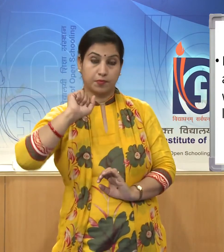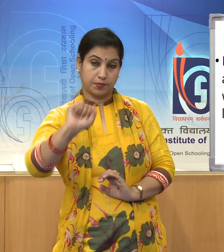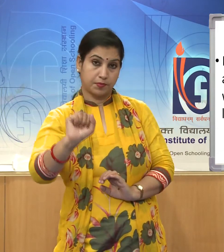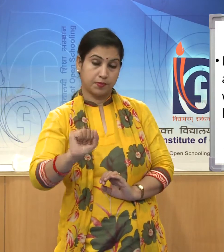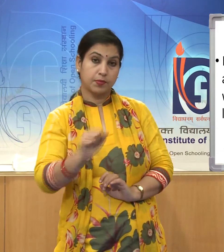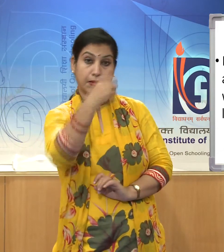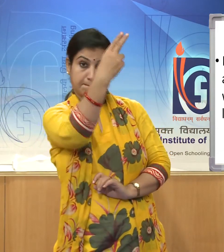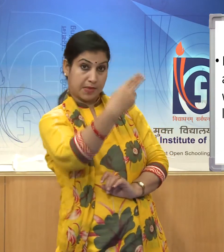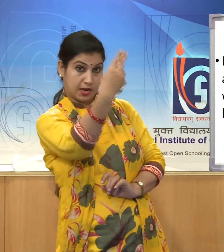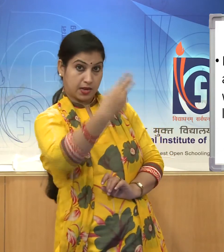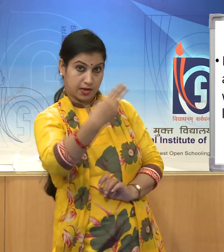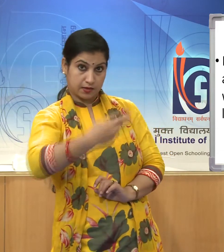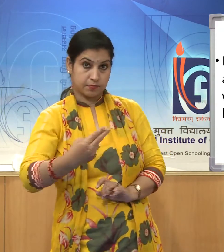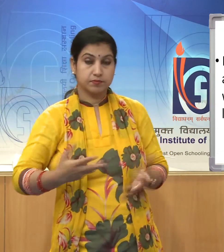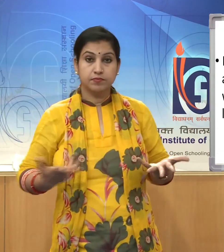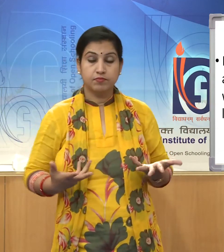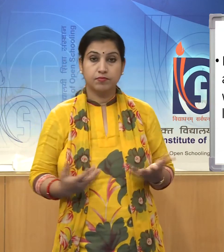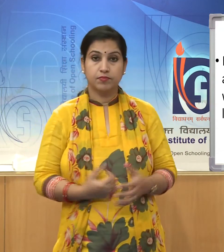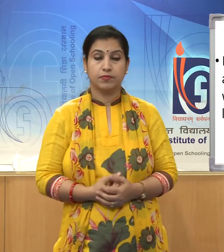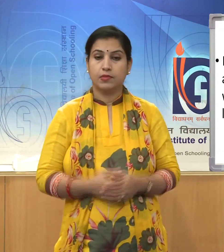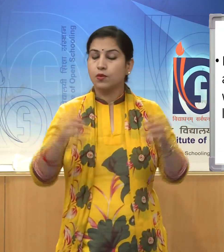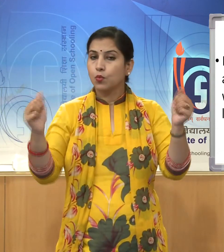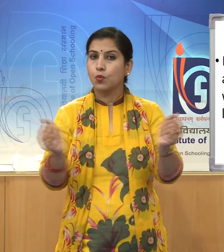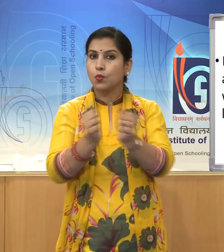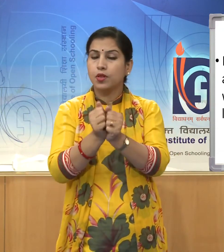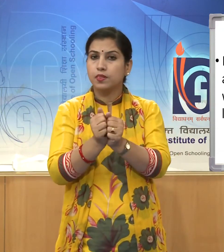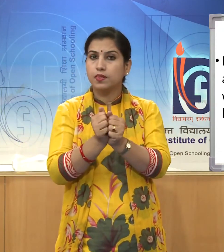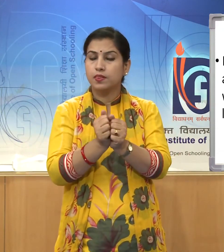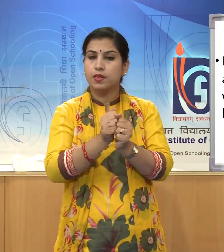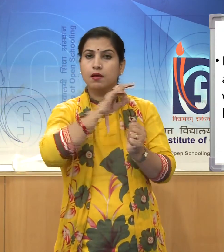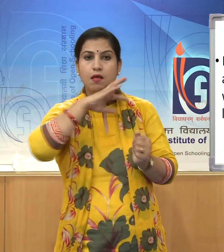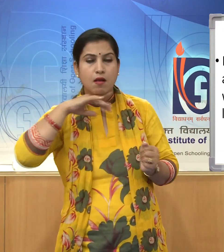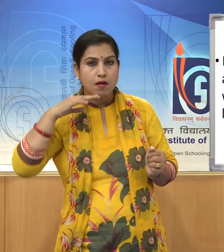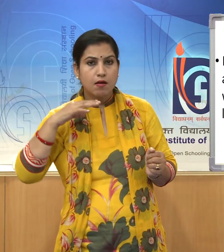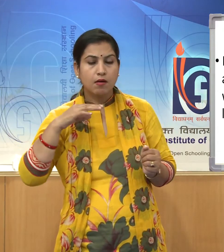His paintings like accompanied contrast